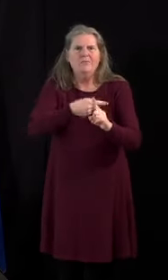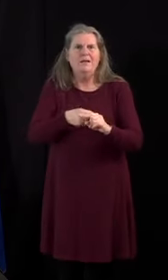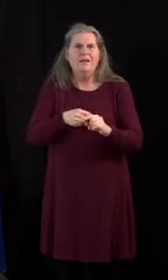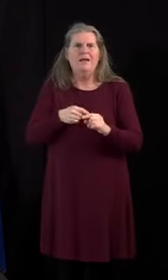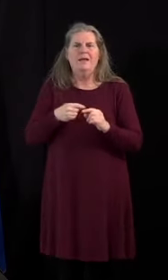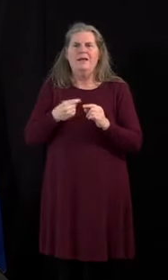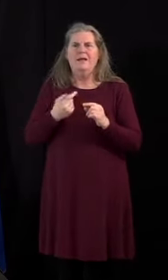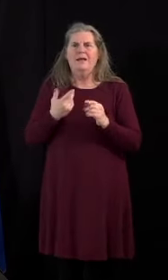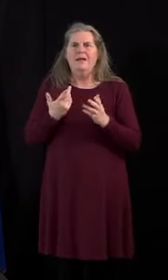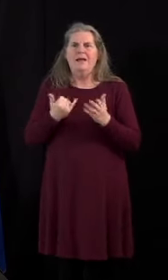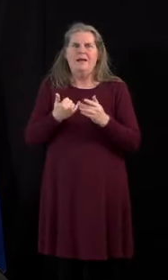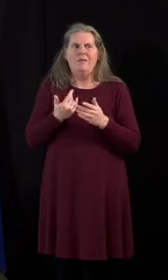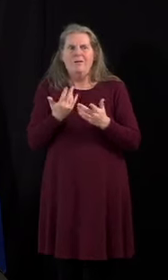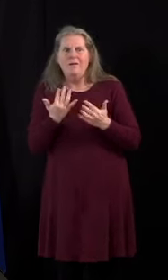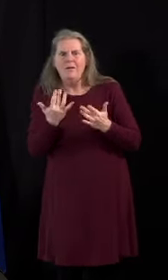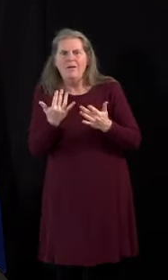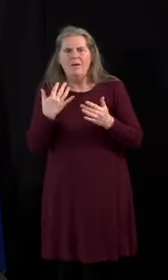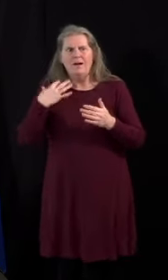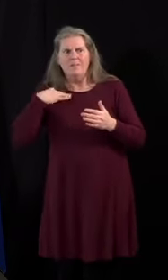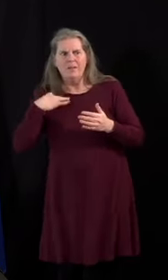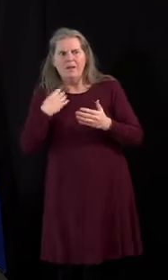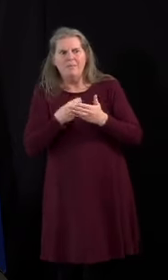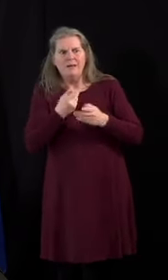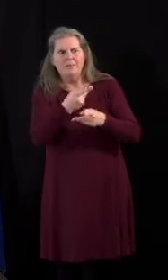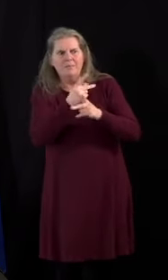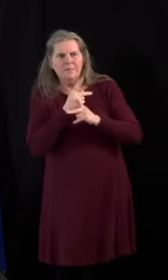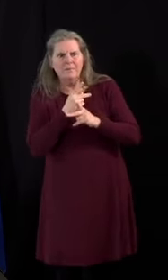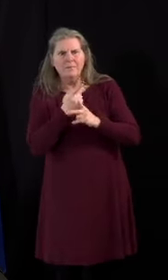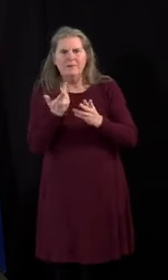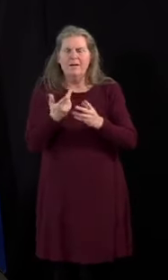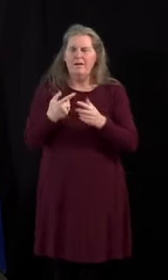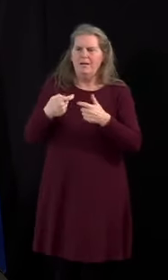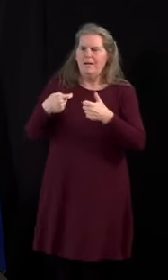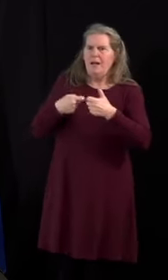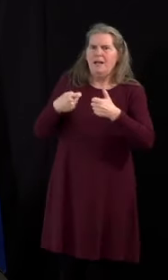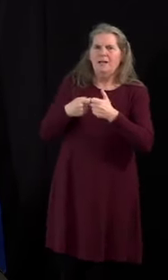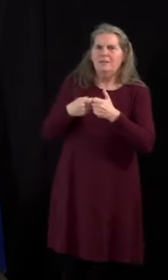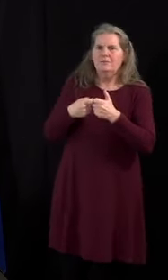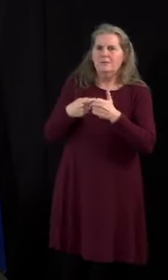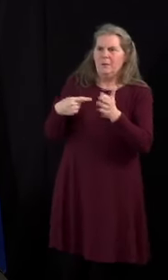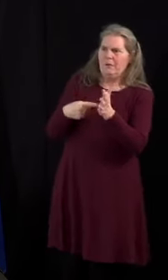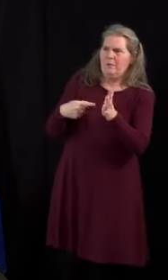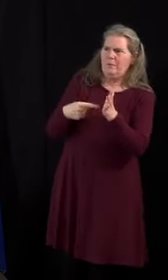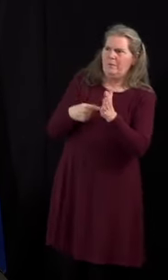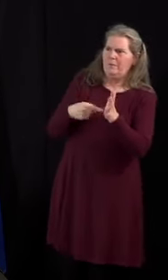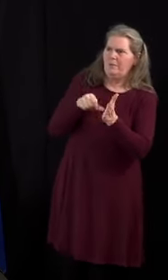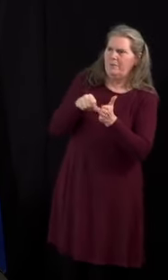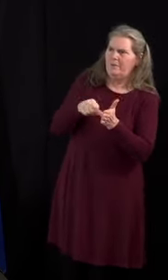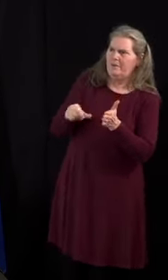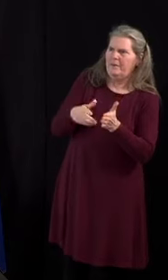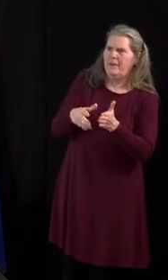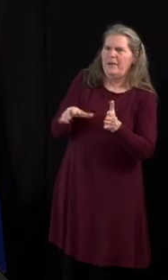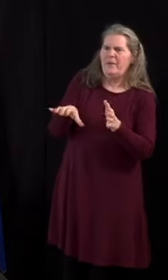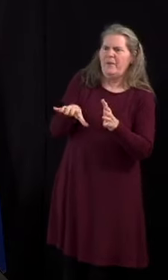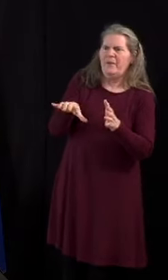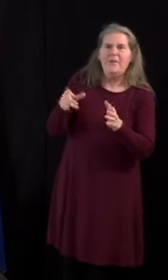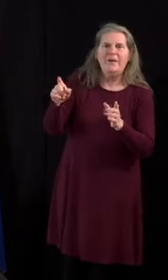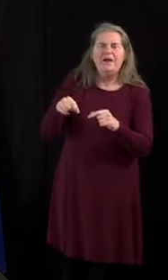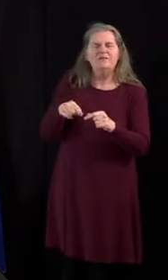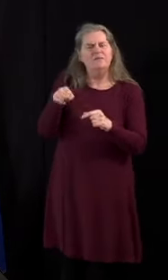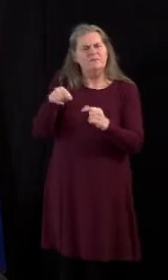They're waiting to maybe apply for the loan program, but they can't cover their electric bill. And this is something pretty aggressive that we've put